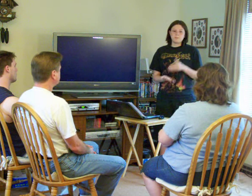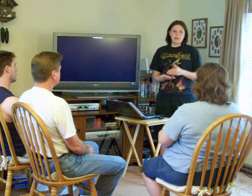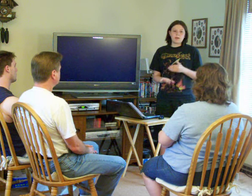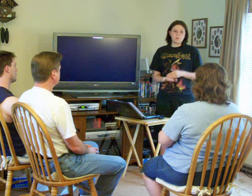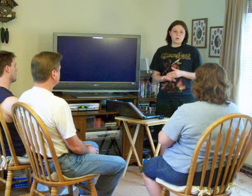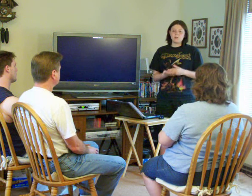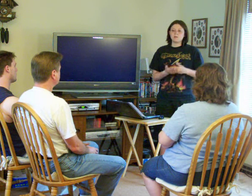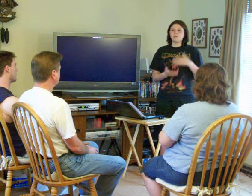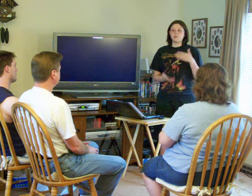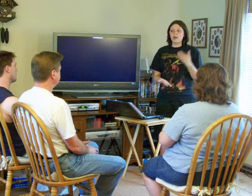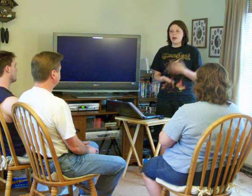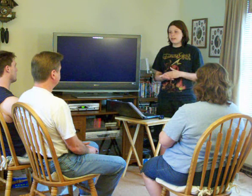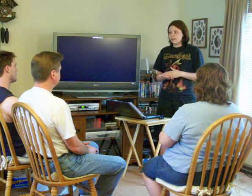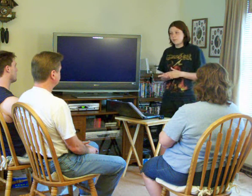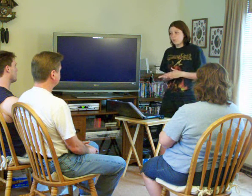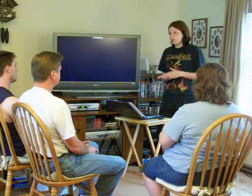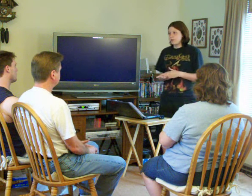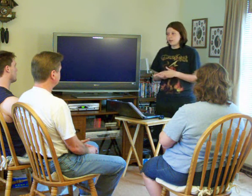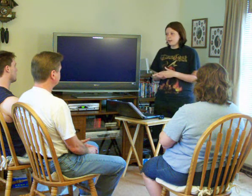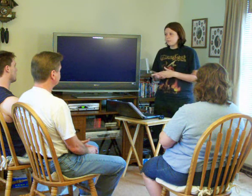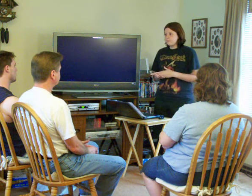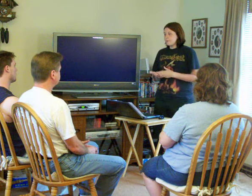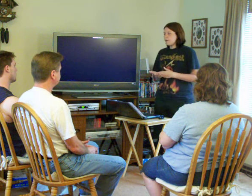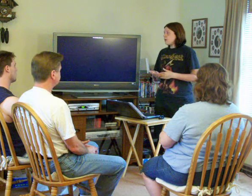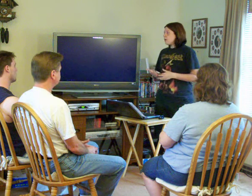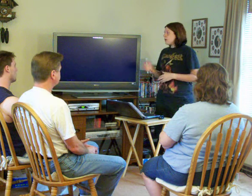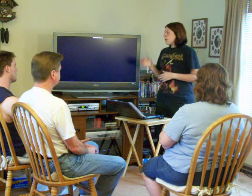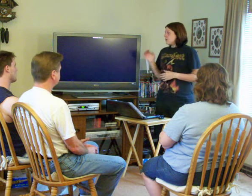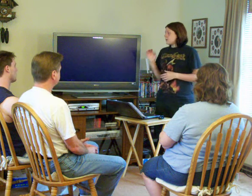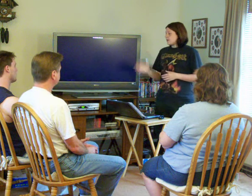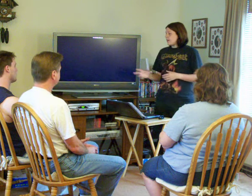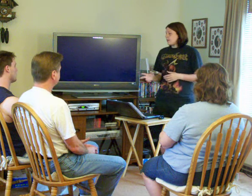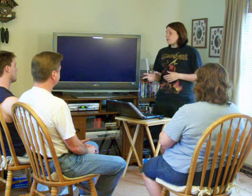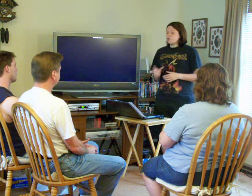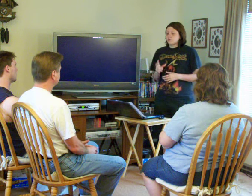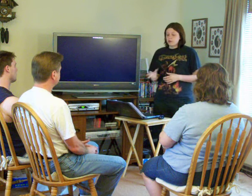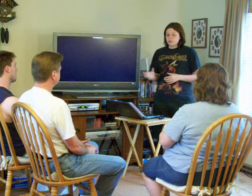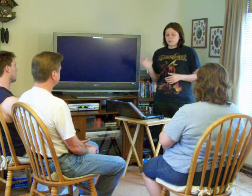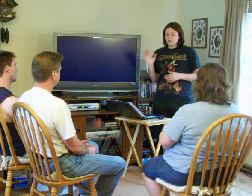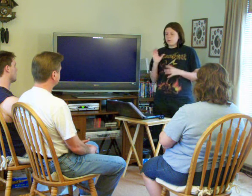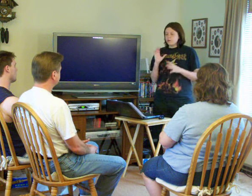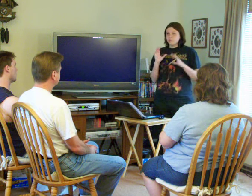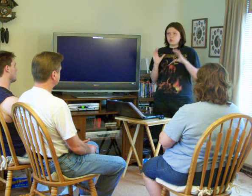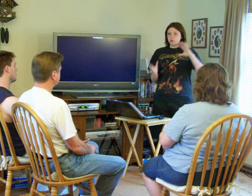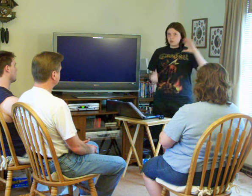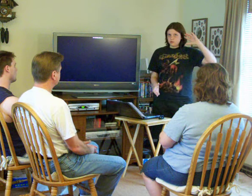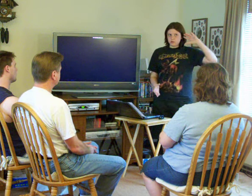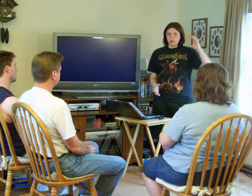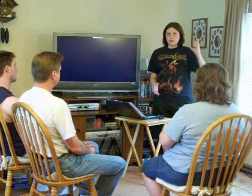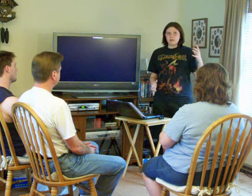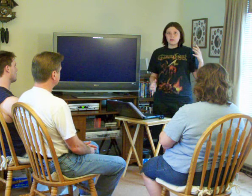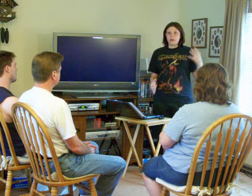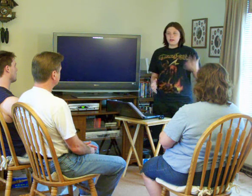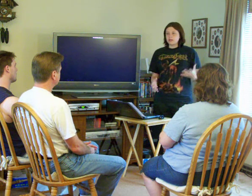main words, anything important like that. Now, sign language is also just like English.